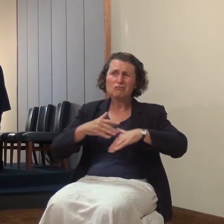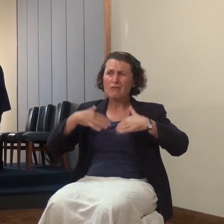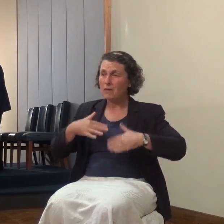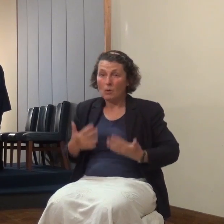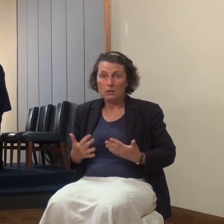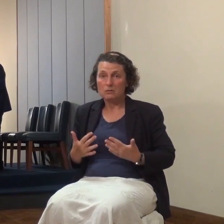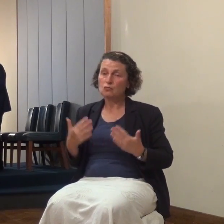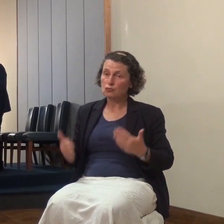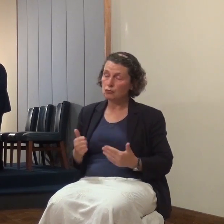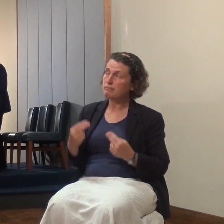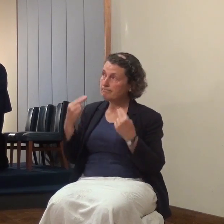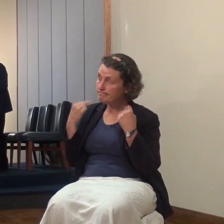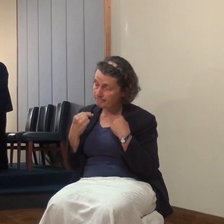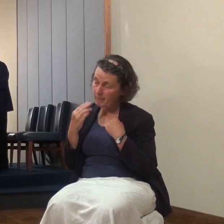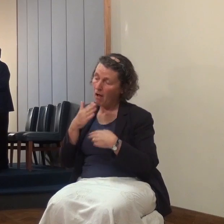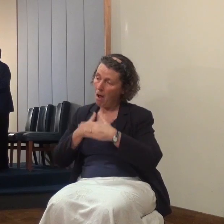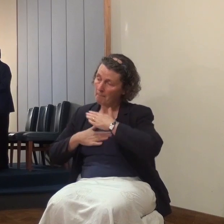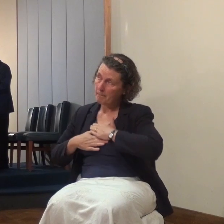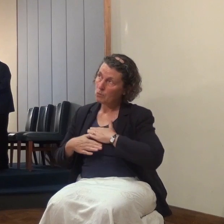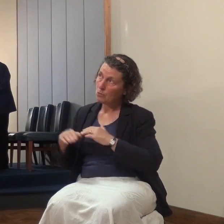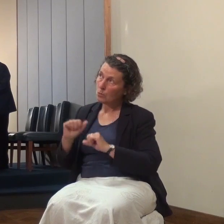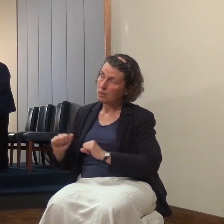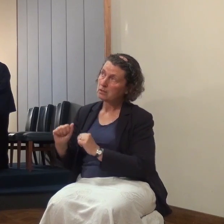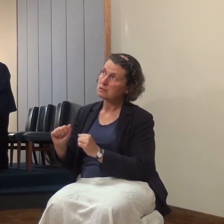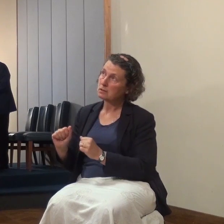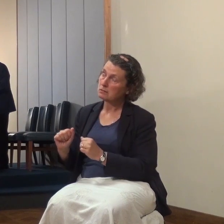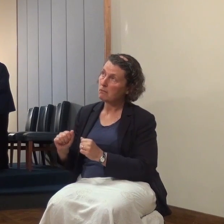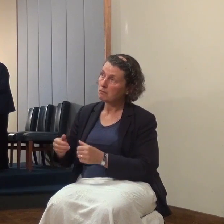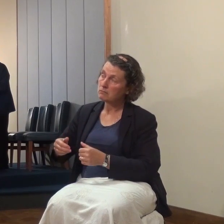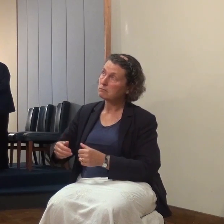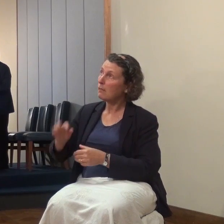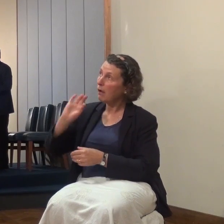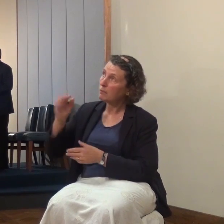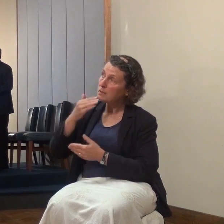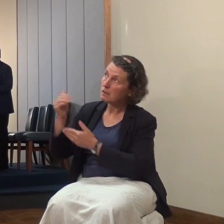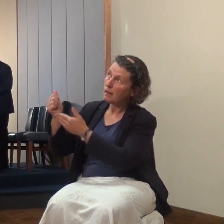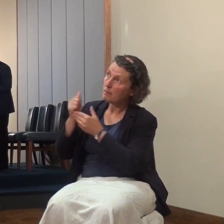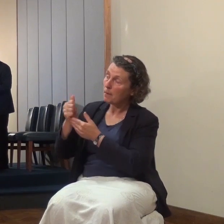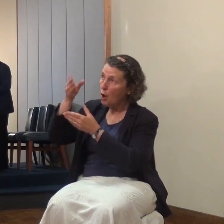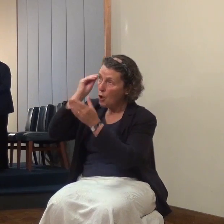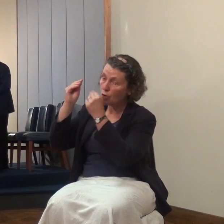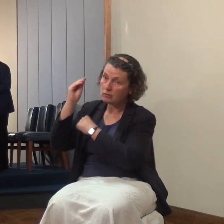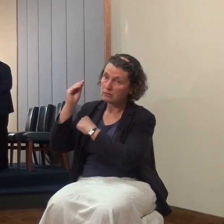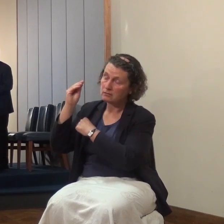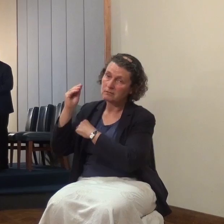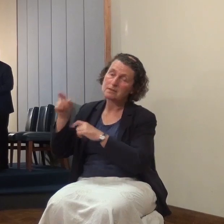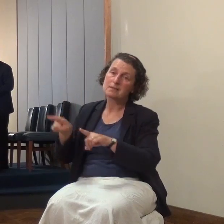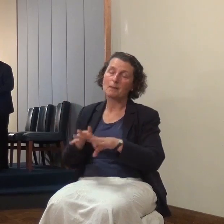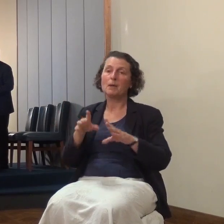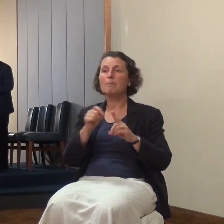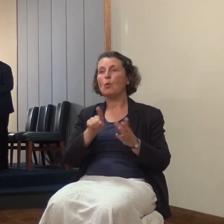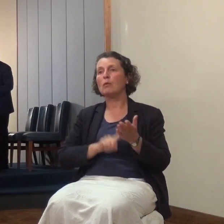humble. The Lord may have some valuable lessons for us, just as he did for Paul with his thorn.